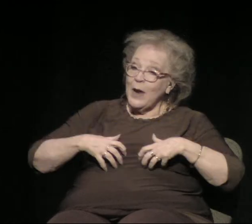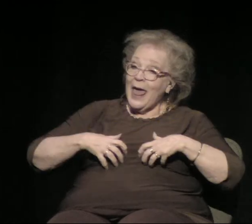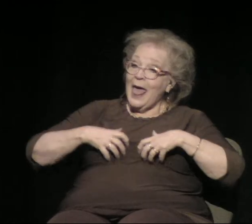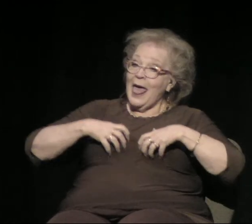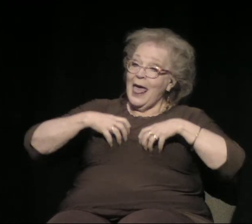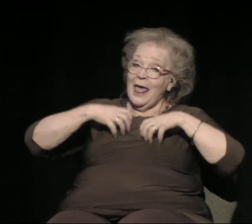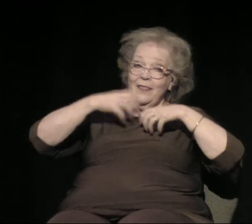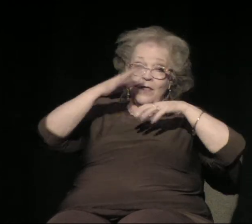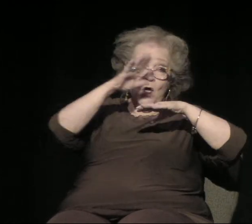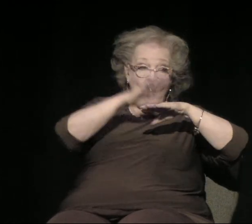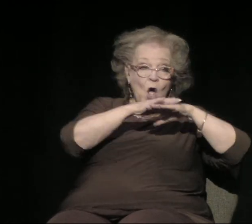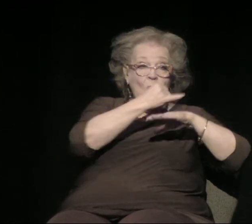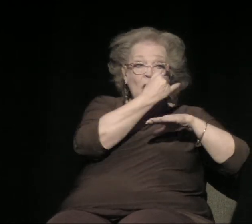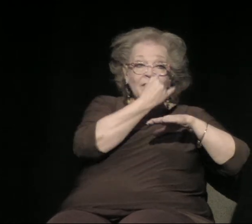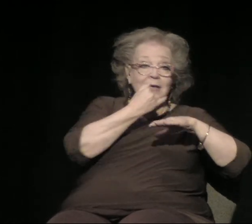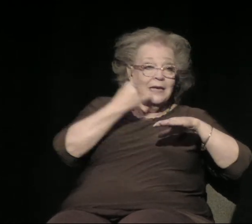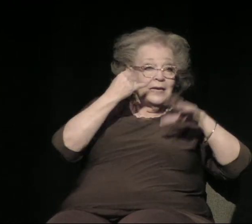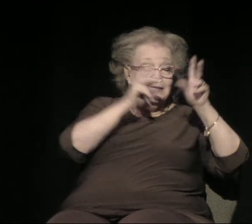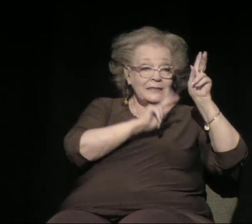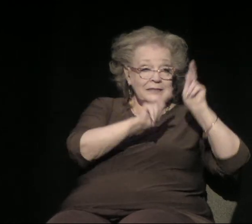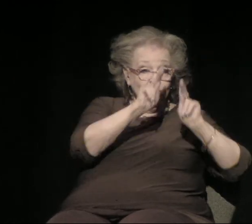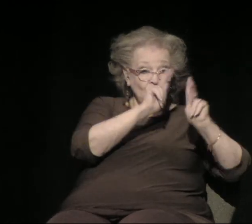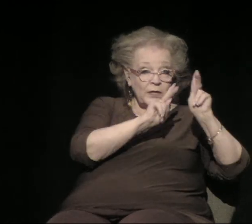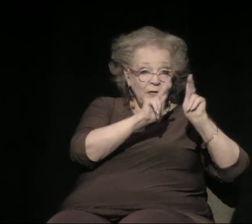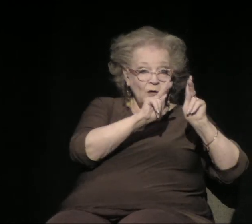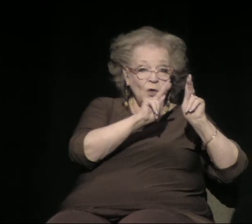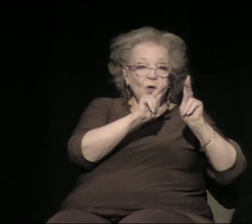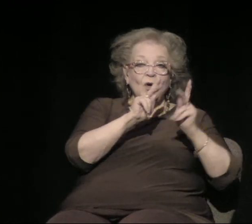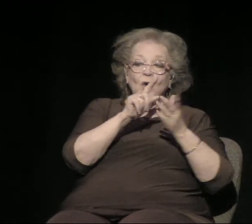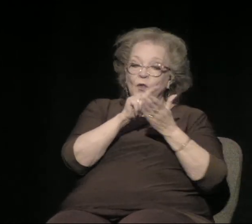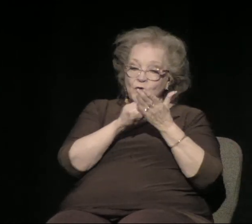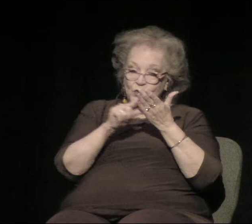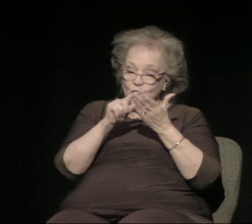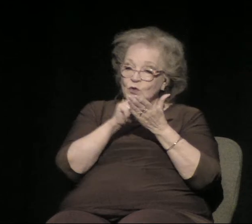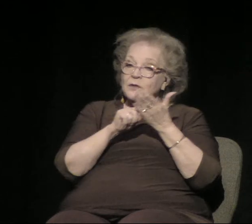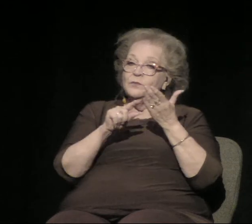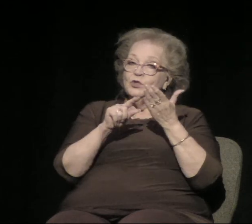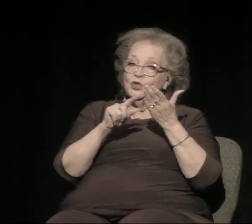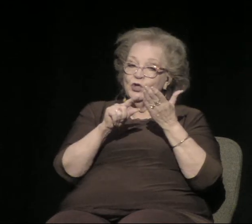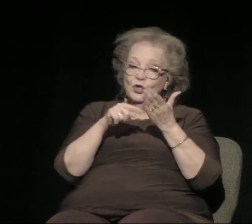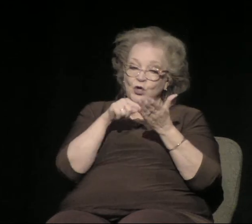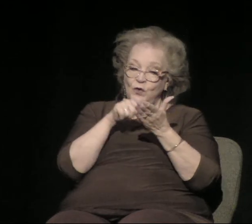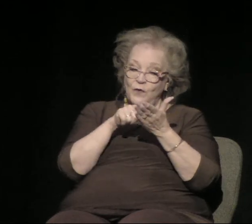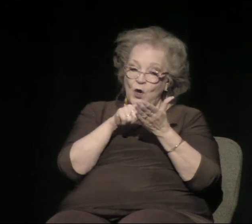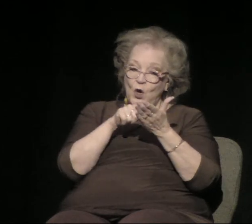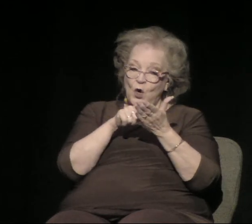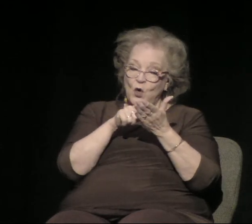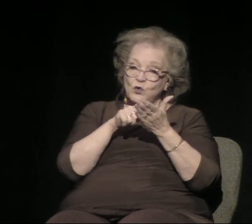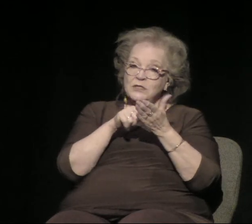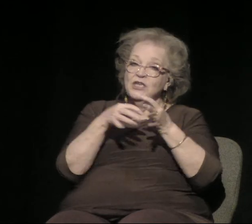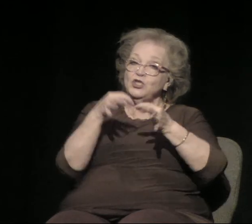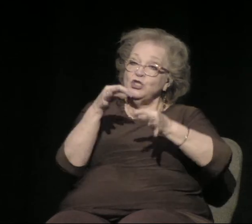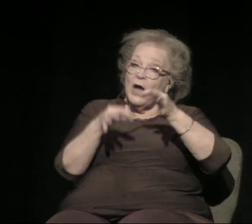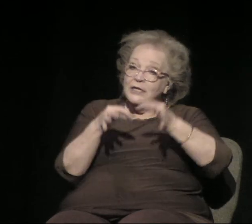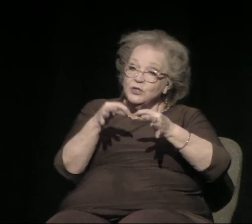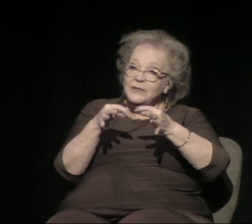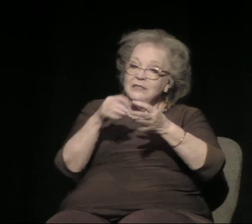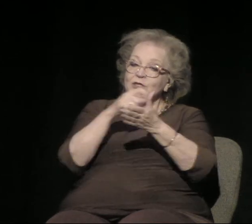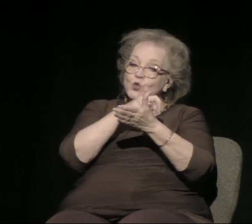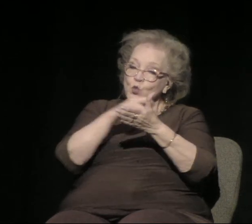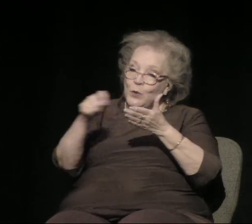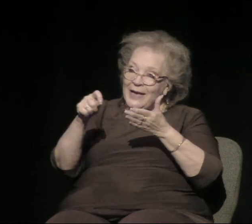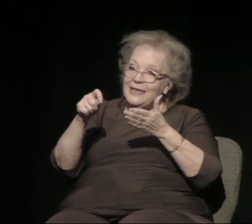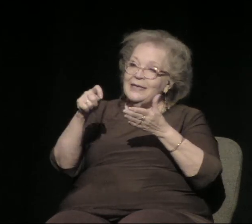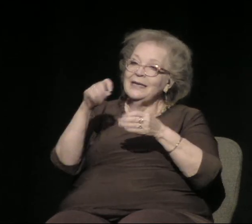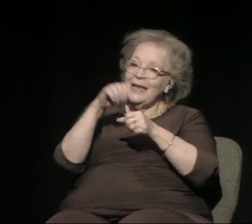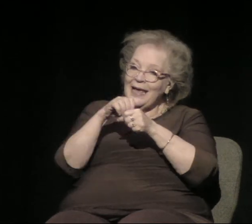them. He brought upon the Israelites what the scripture says right here are the sworn judgments written in